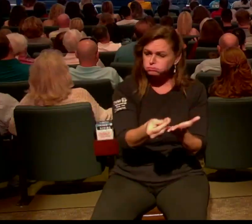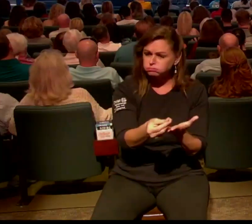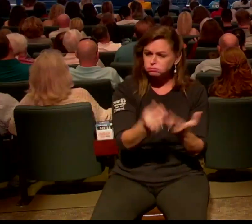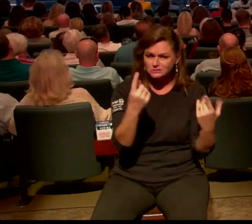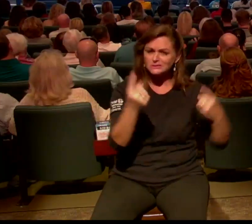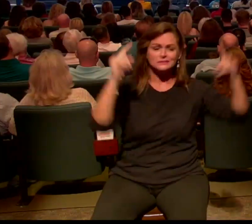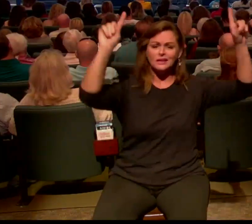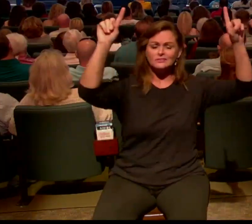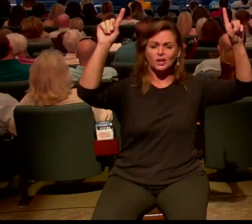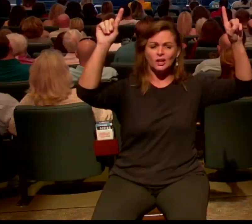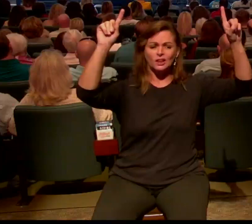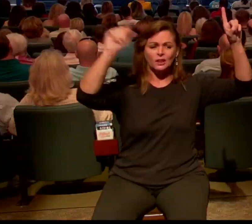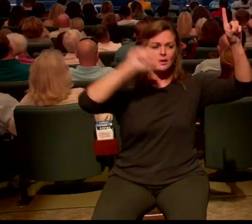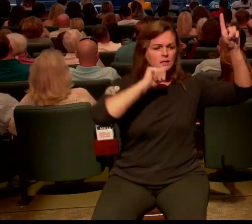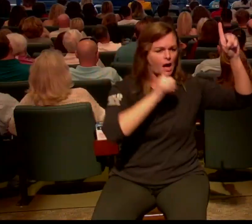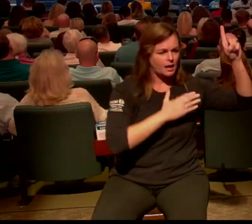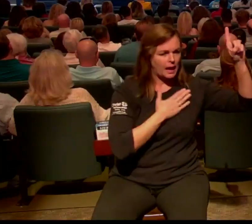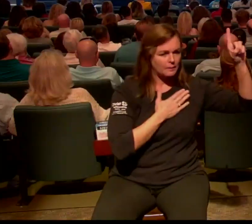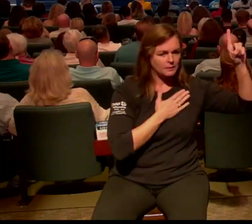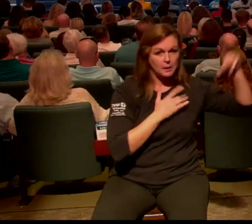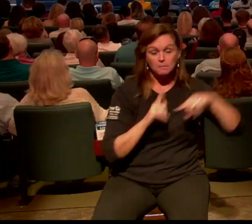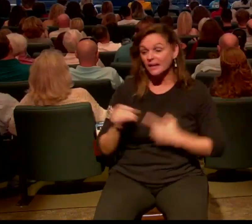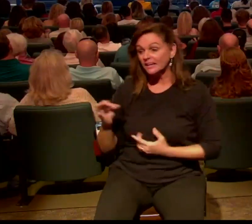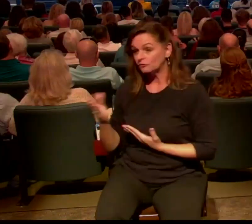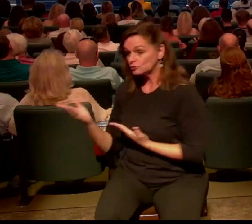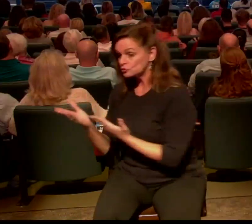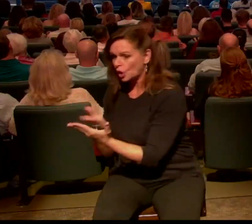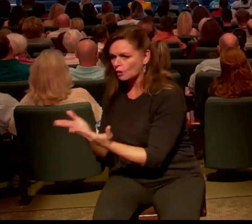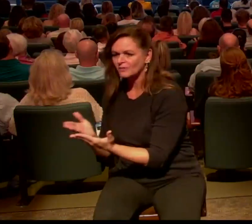person that served others